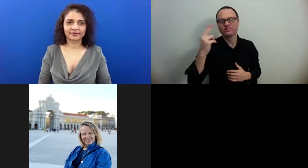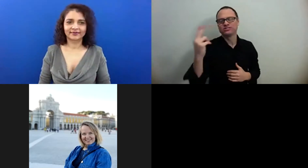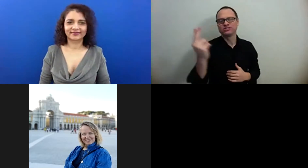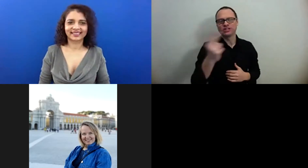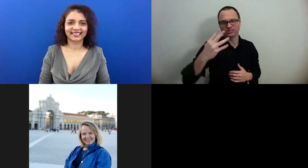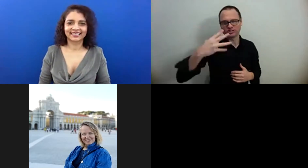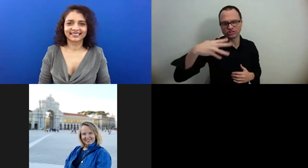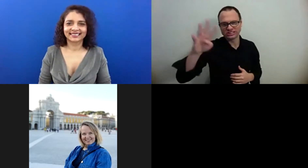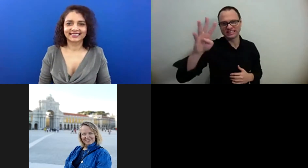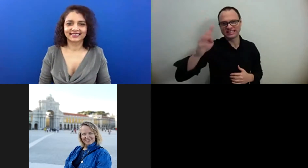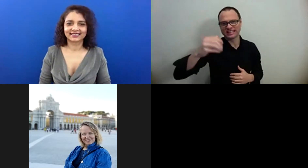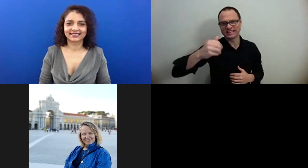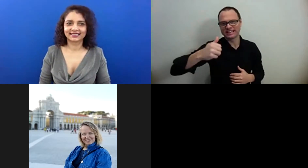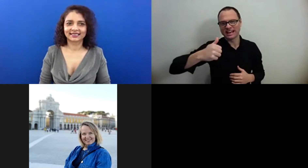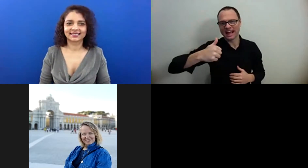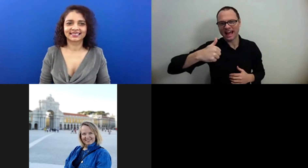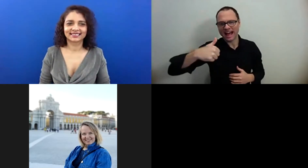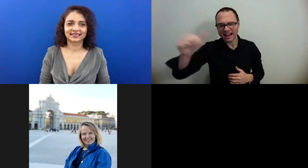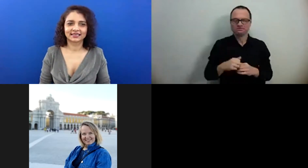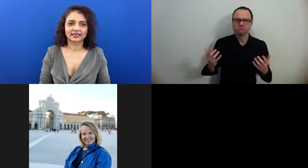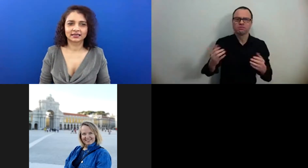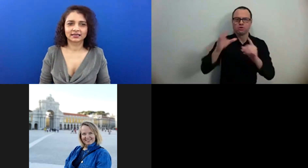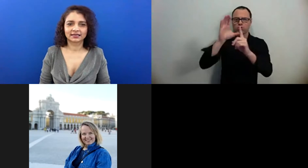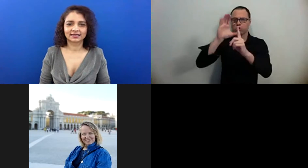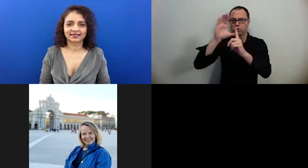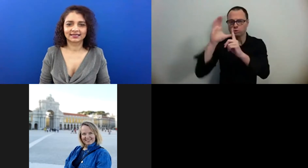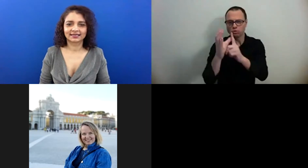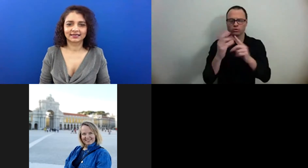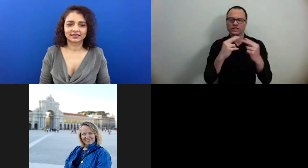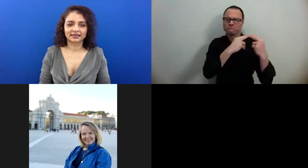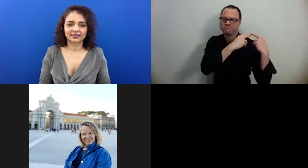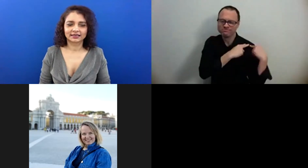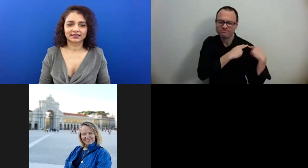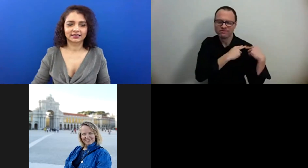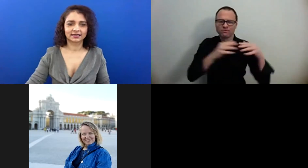And I represent the Deaf Association from Slovenia.